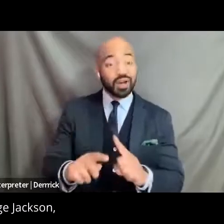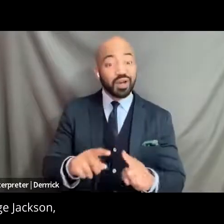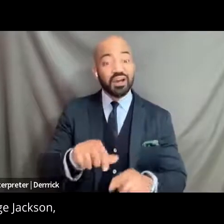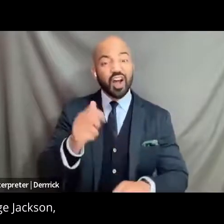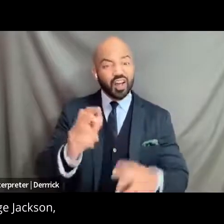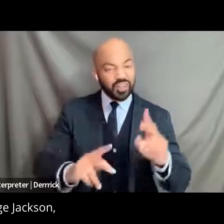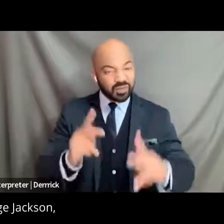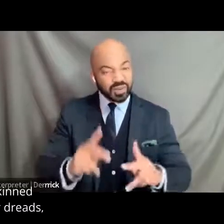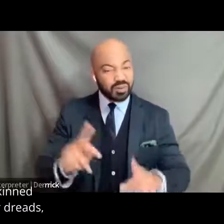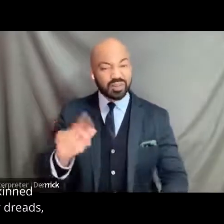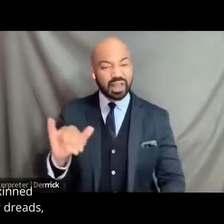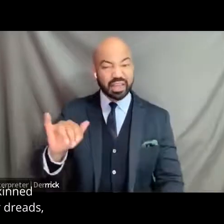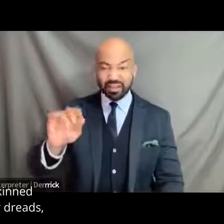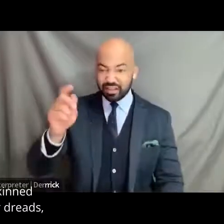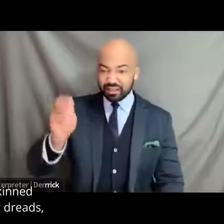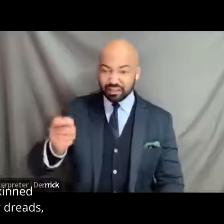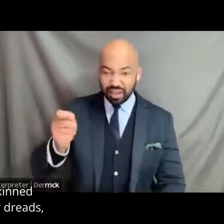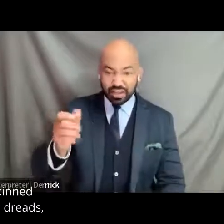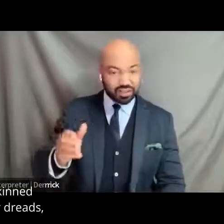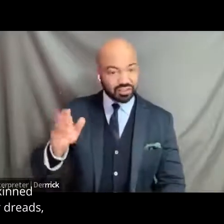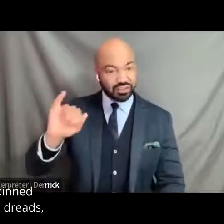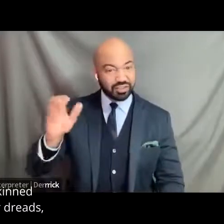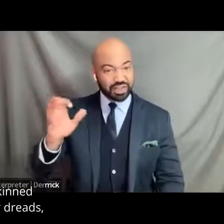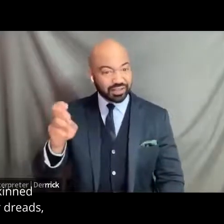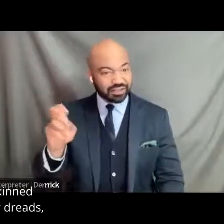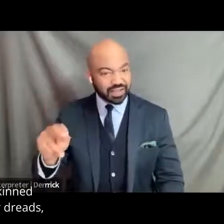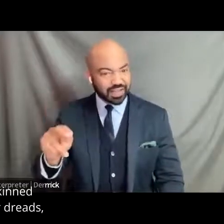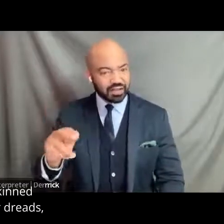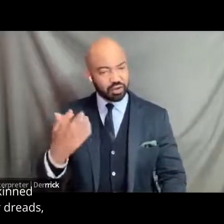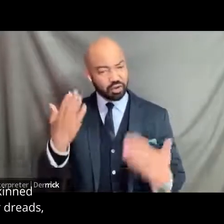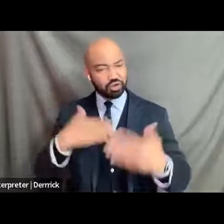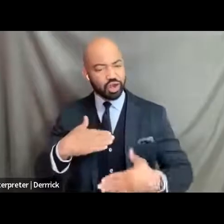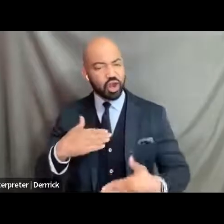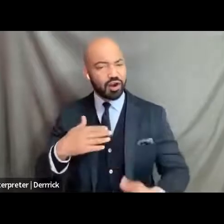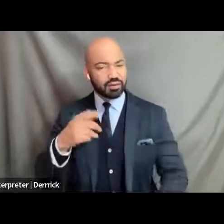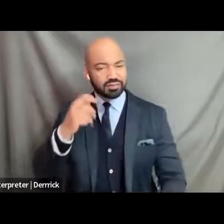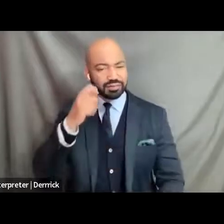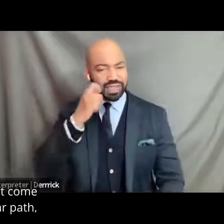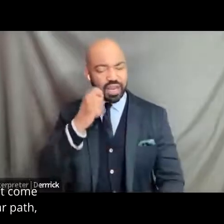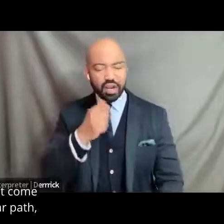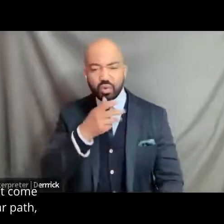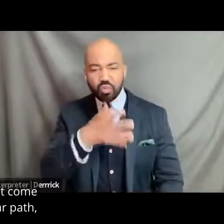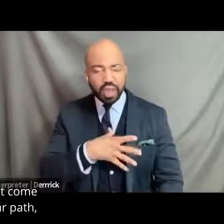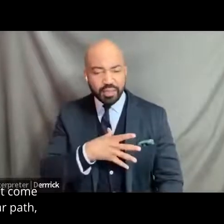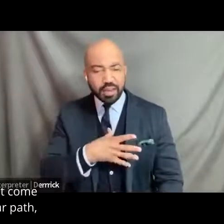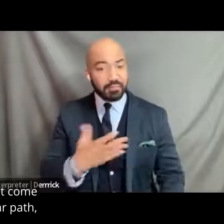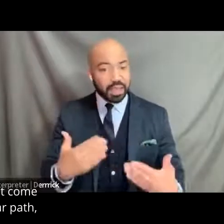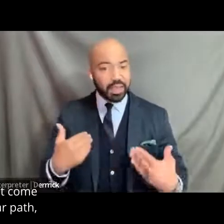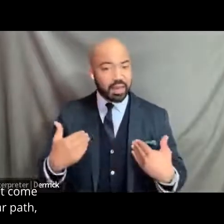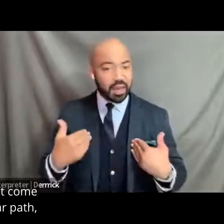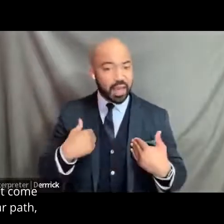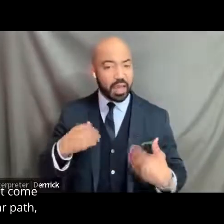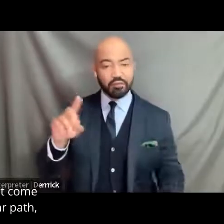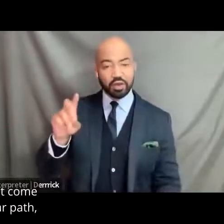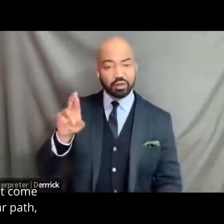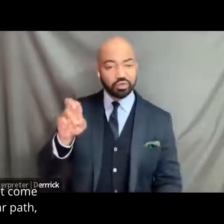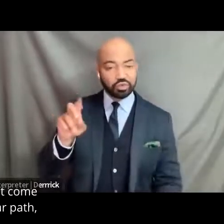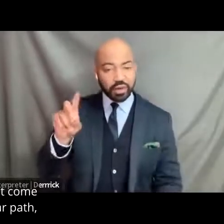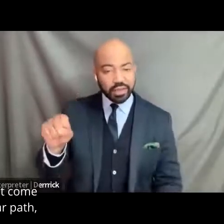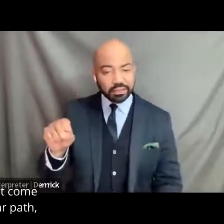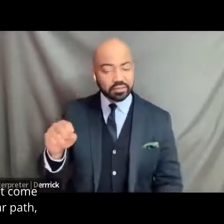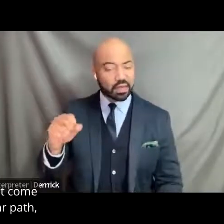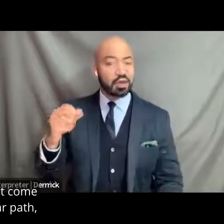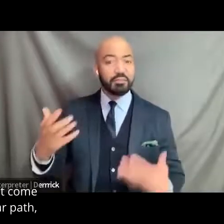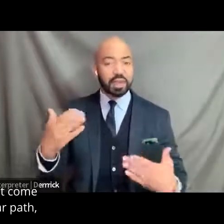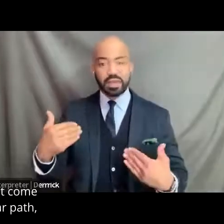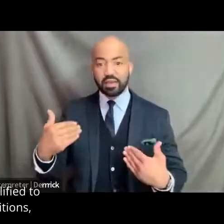judge jackson who are dark-skinned women who wear dreads um who maybe don't come from a very